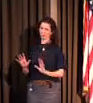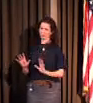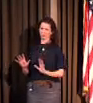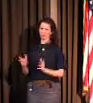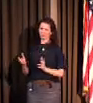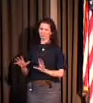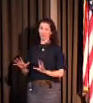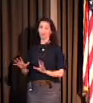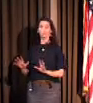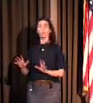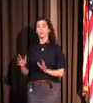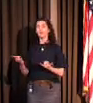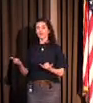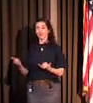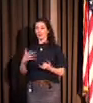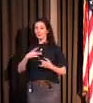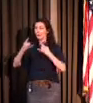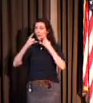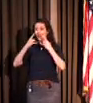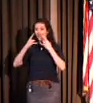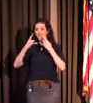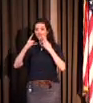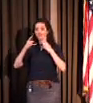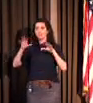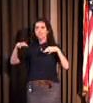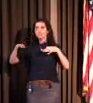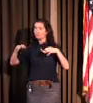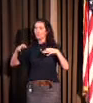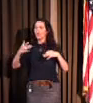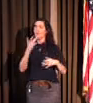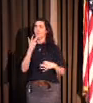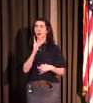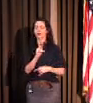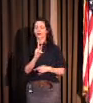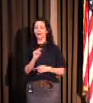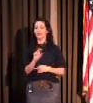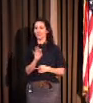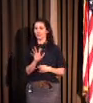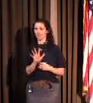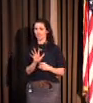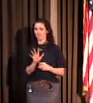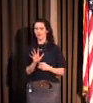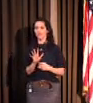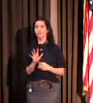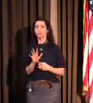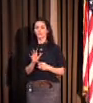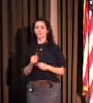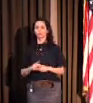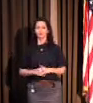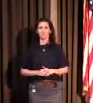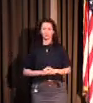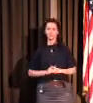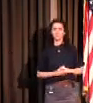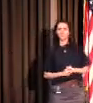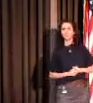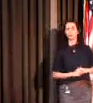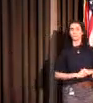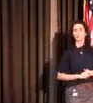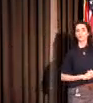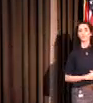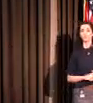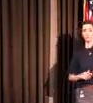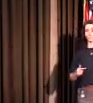a KN95 right now. Particularly because I want the added protection for myself. And what has changed between now and